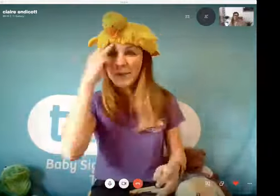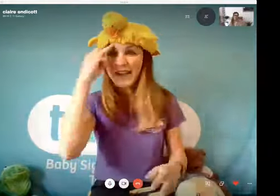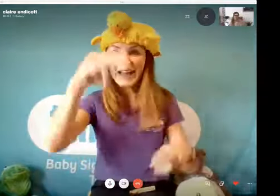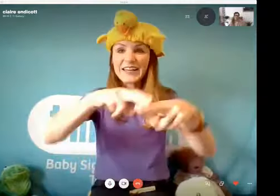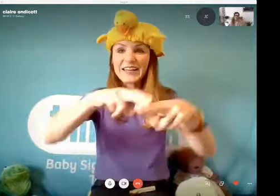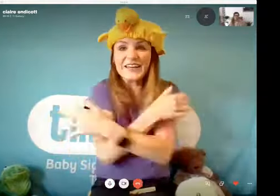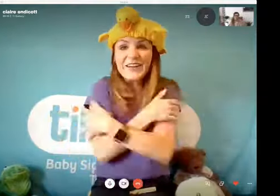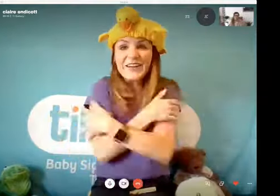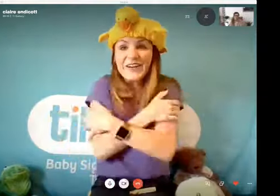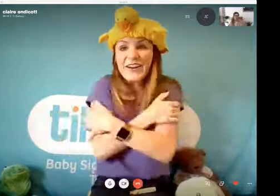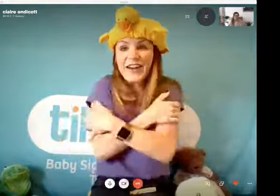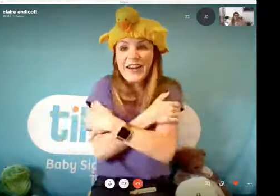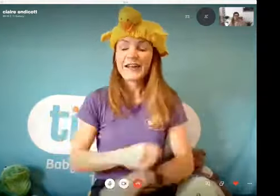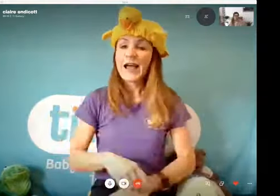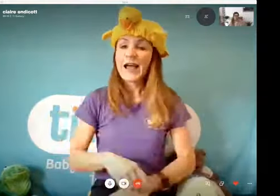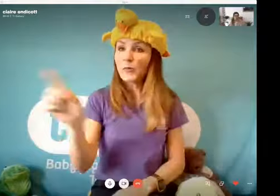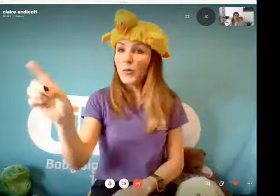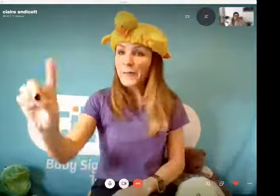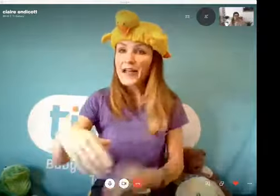duck a cuddle. And what happened?